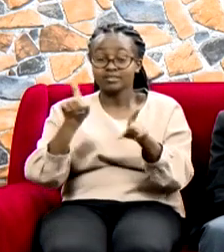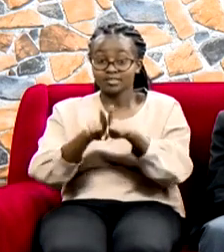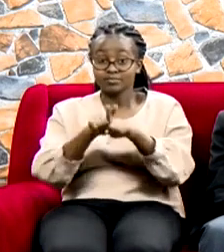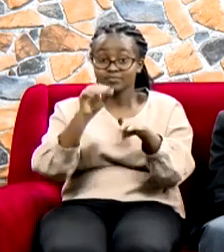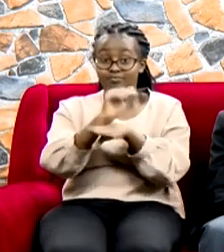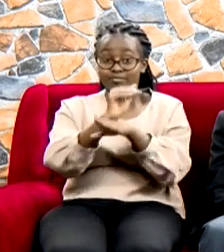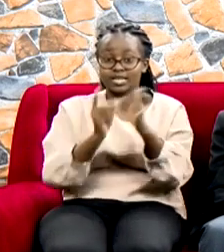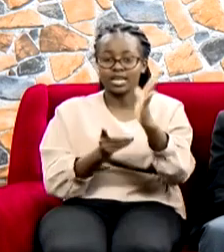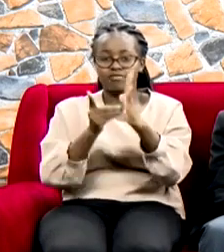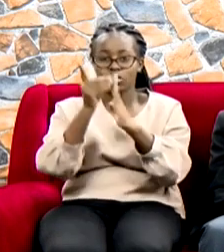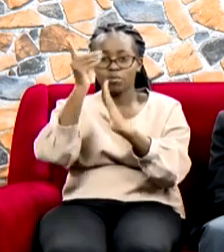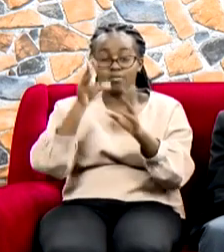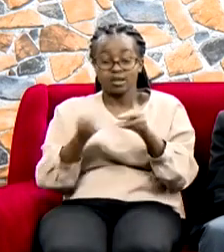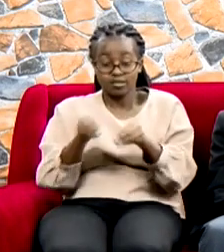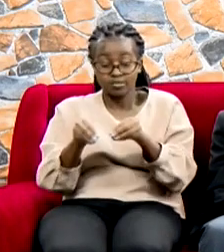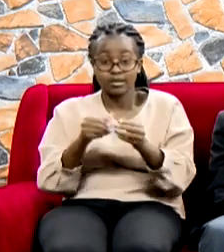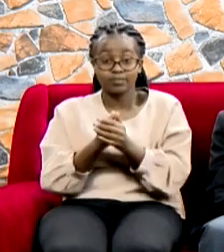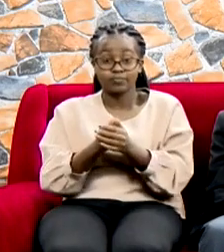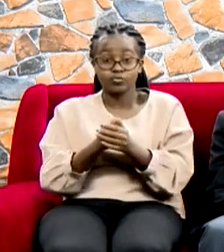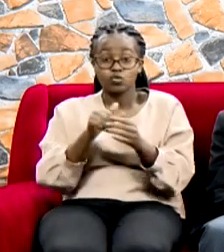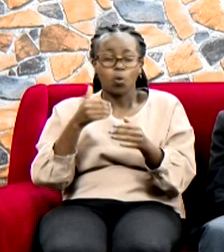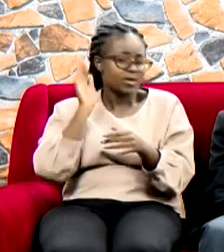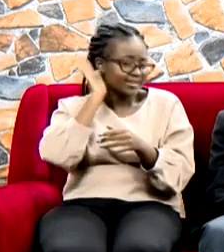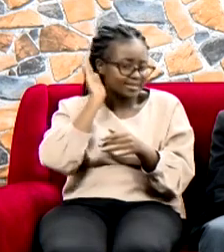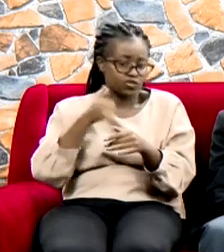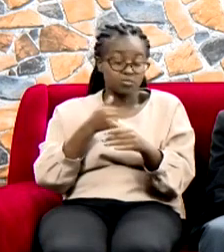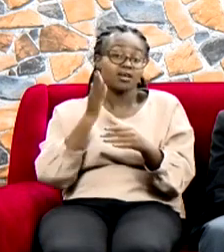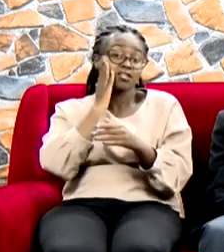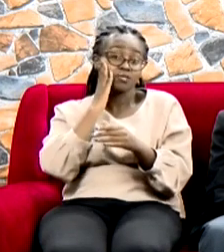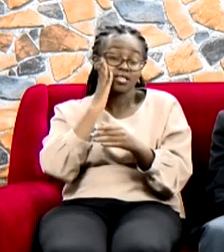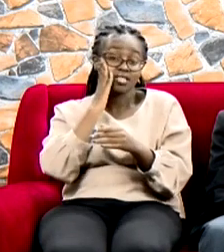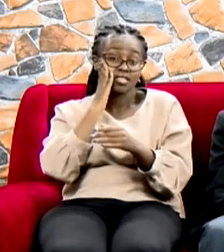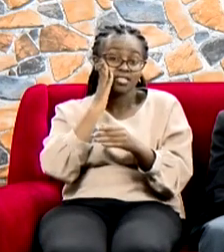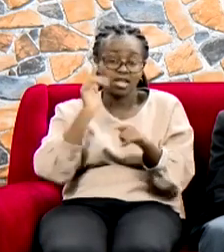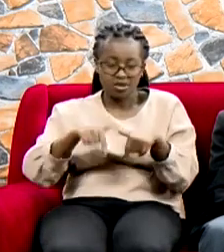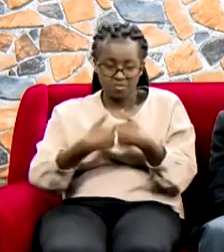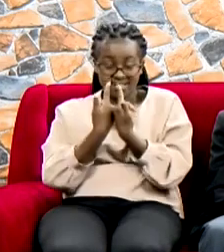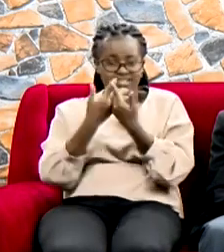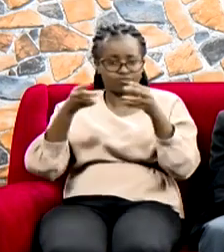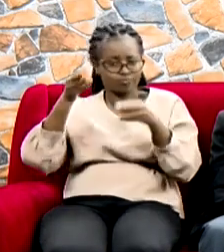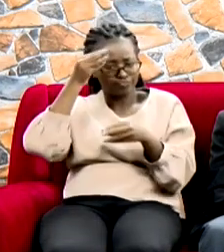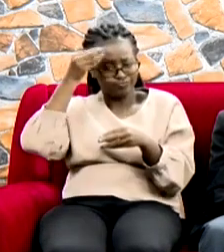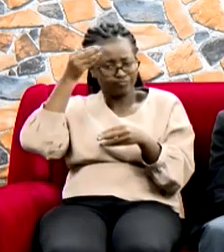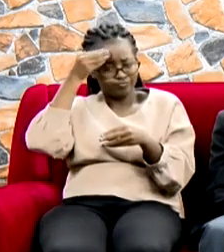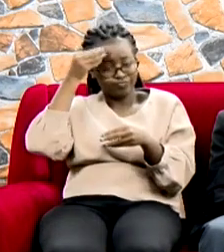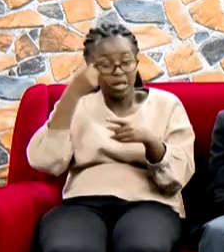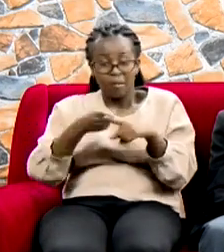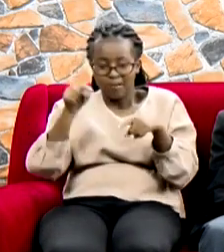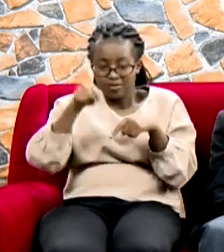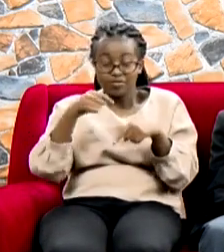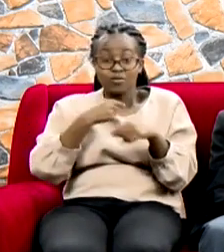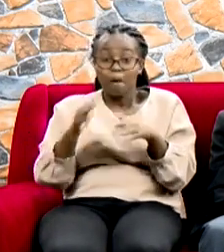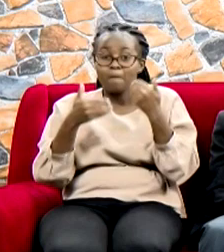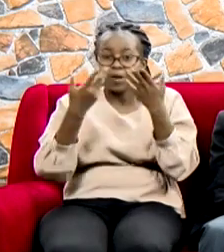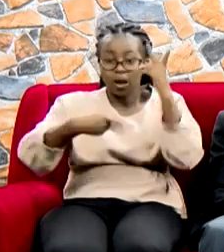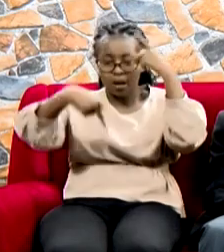consultant in developmental disabilities. So you've been listening to me as a mother and my self-taught skills, but today we have brought